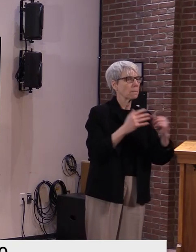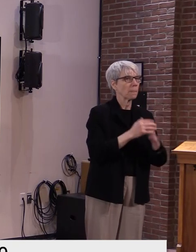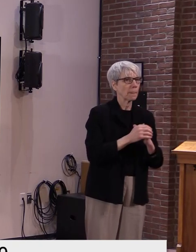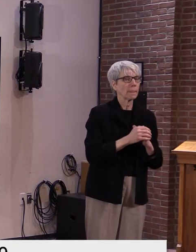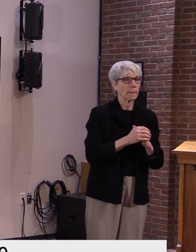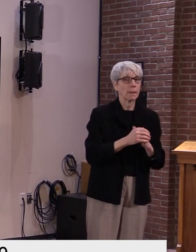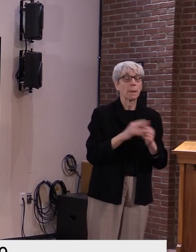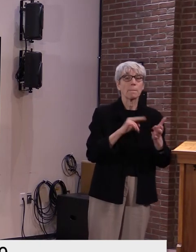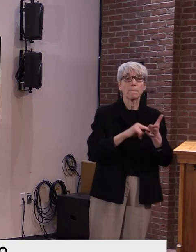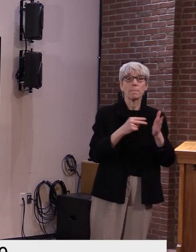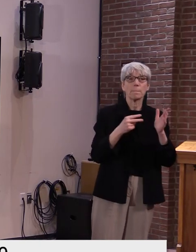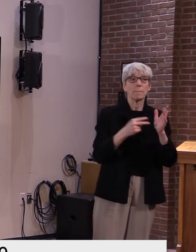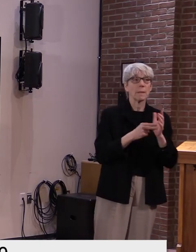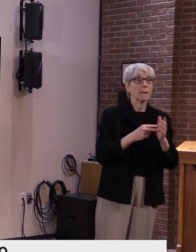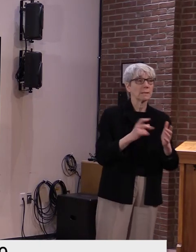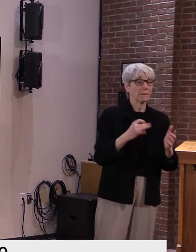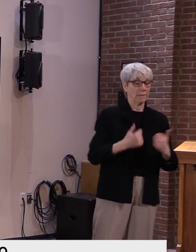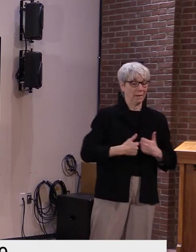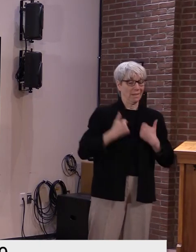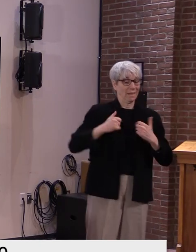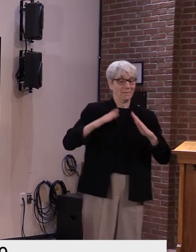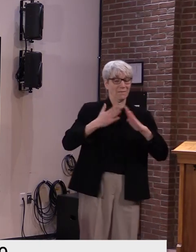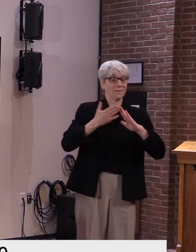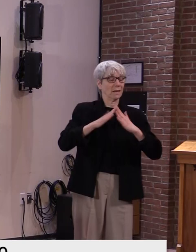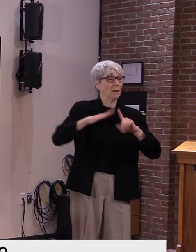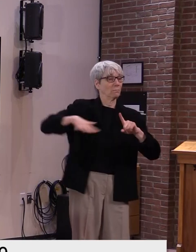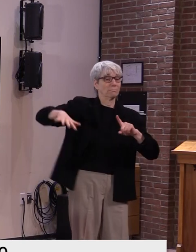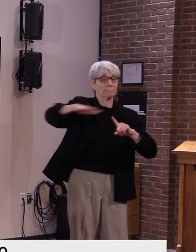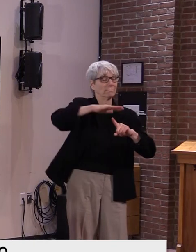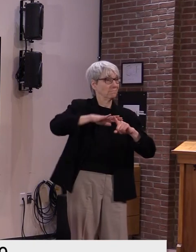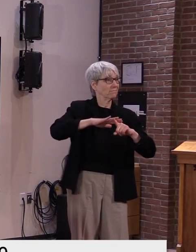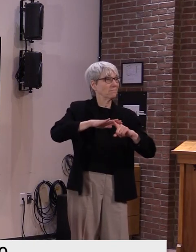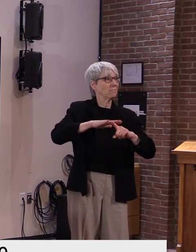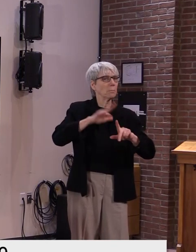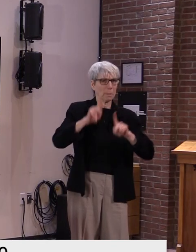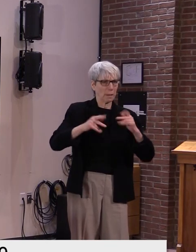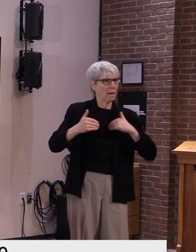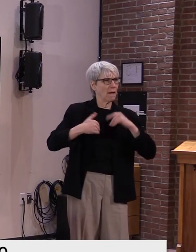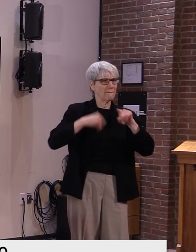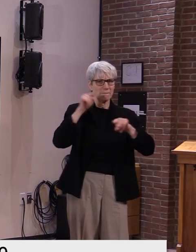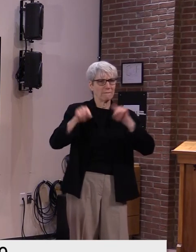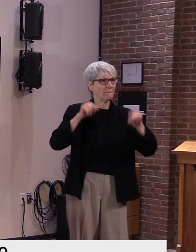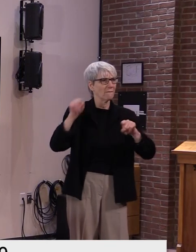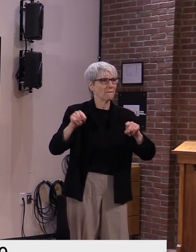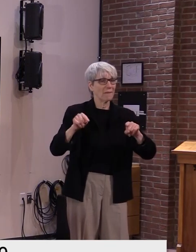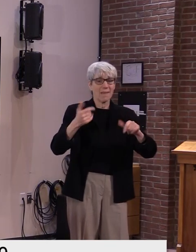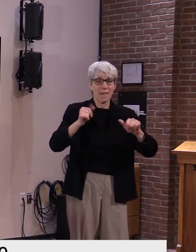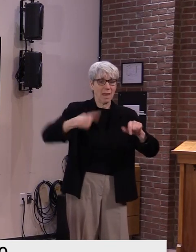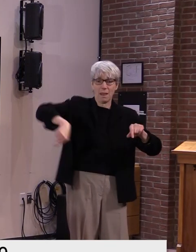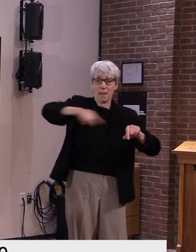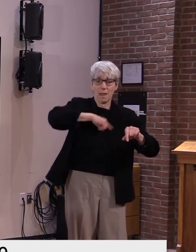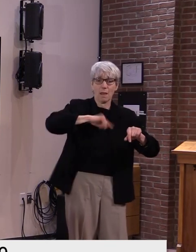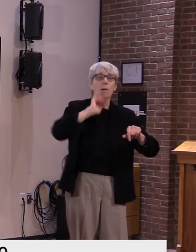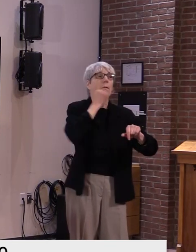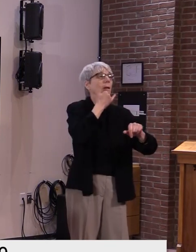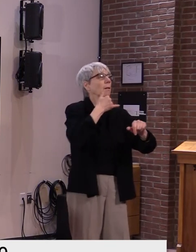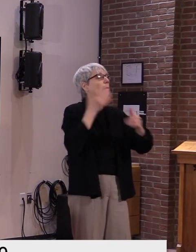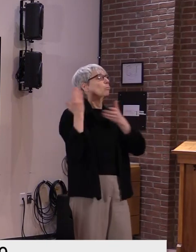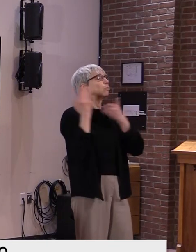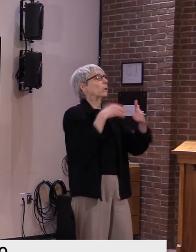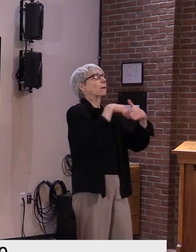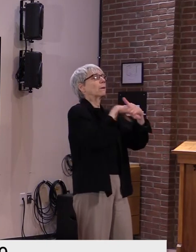now have more virus in them. So people can vector this virus into a